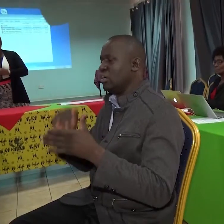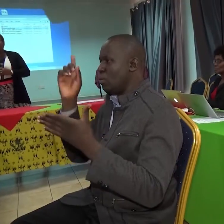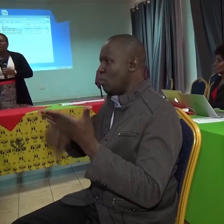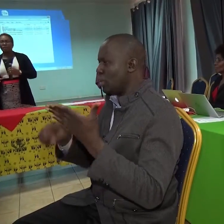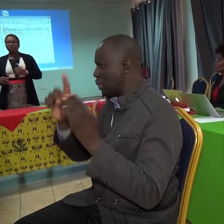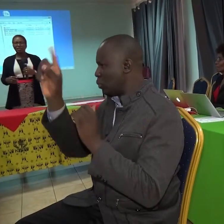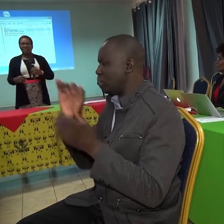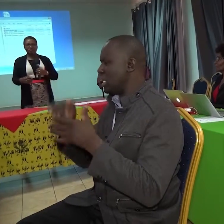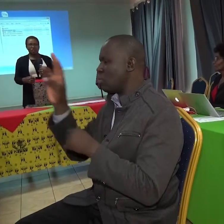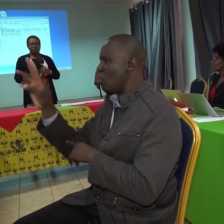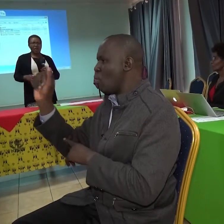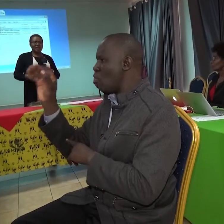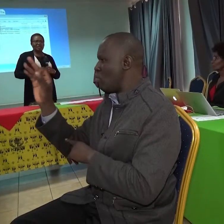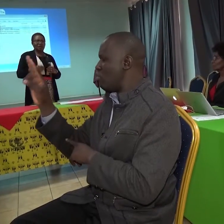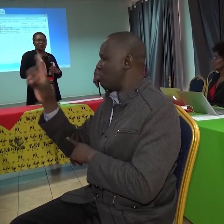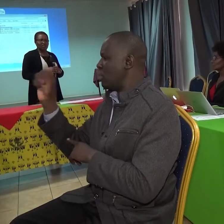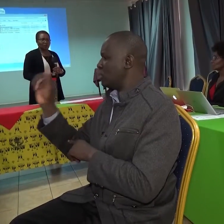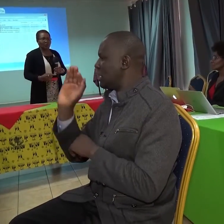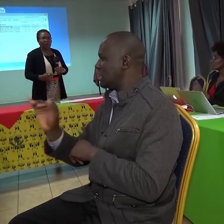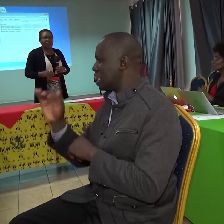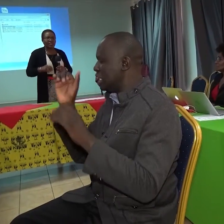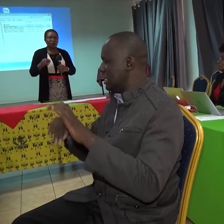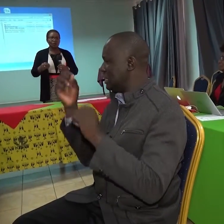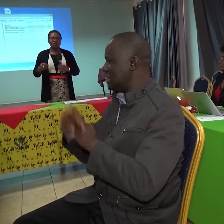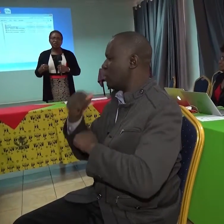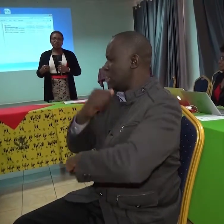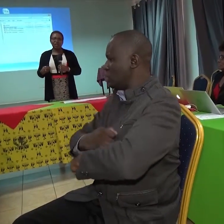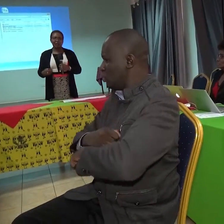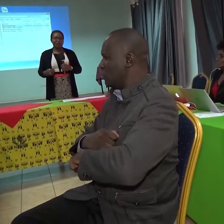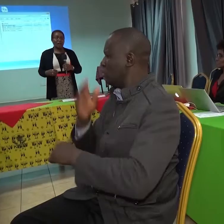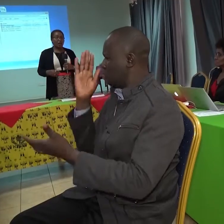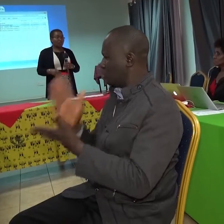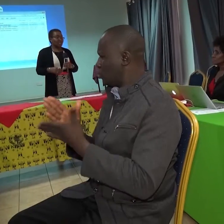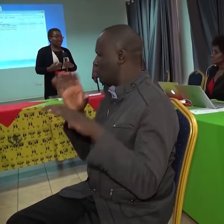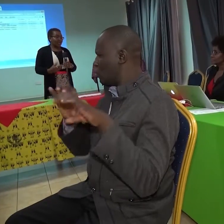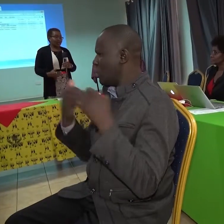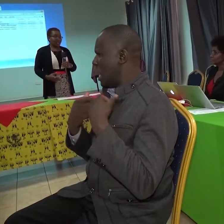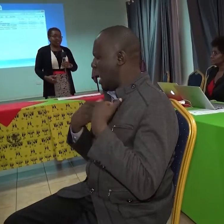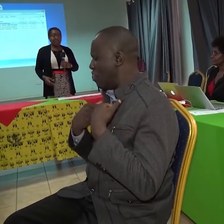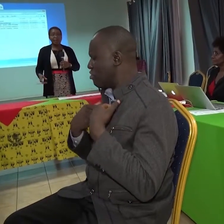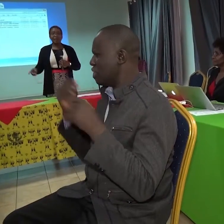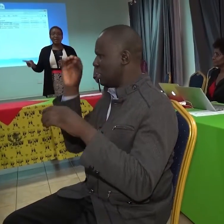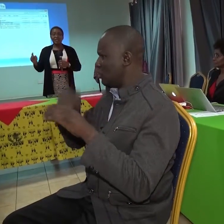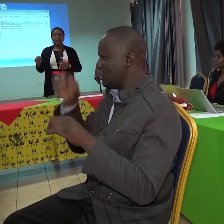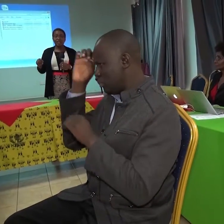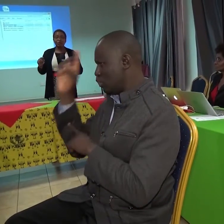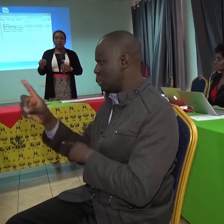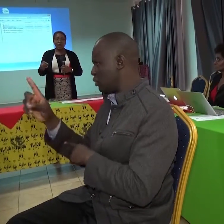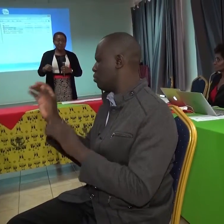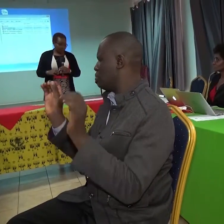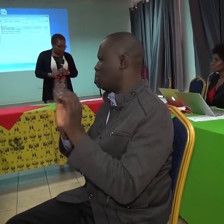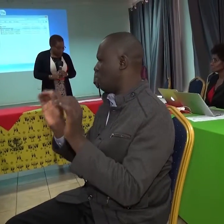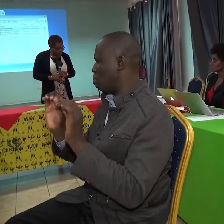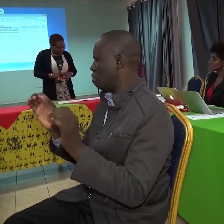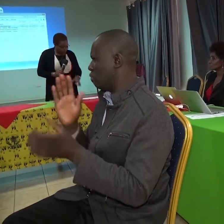what we are talking about basic education in secondary school, is inclusive education happening? Call is helping us. Remember yesterday you